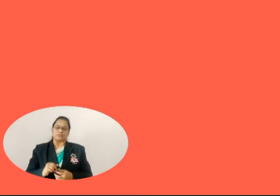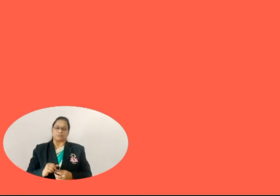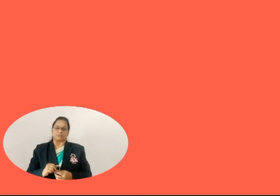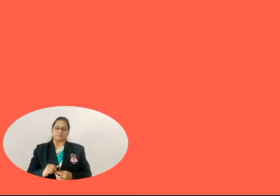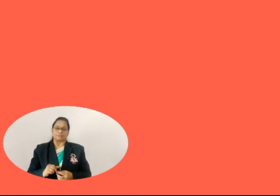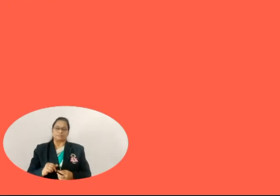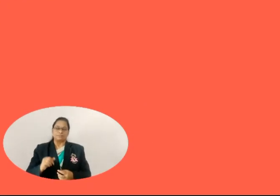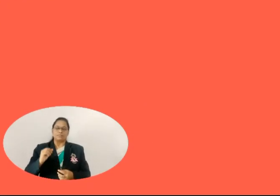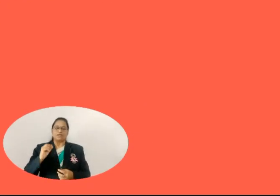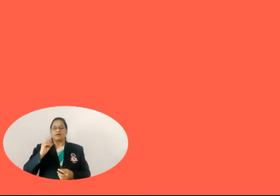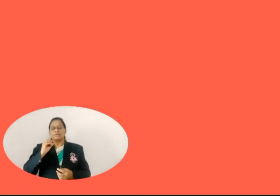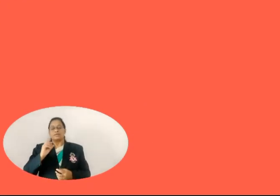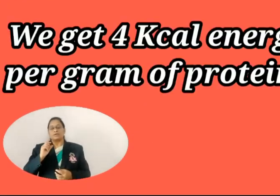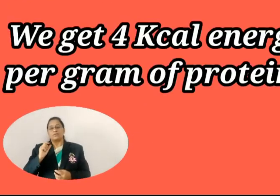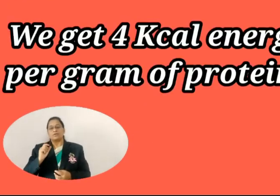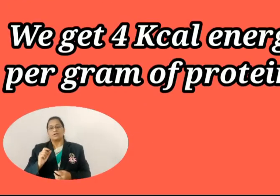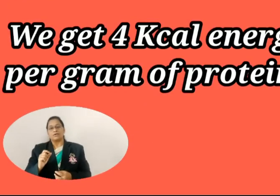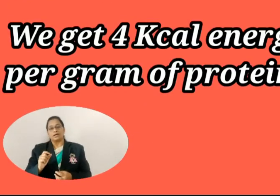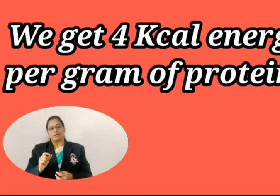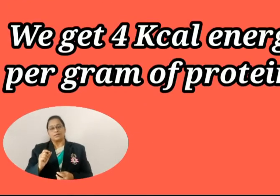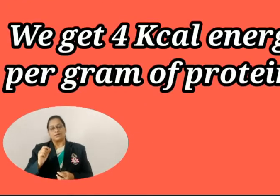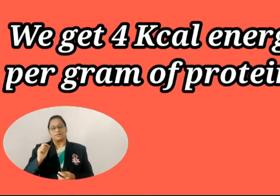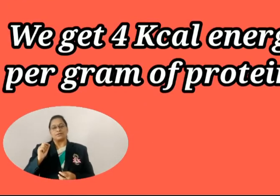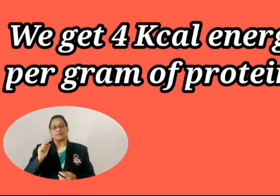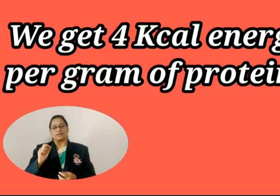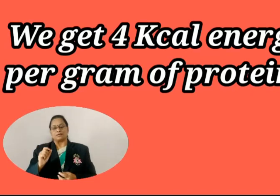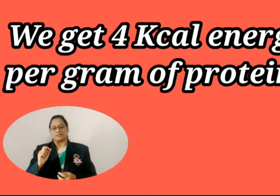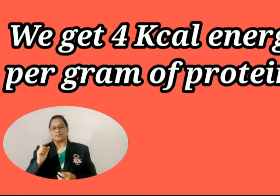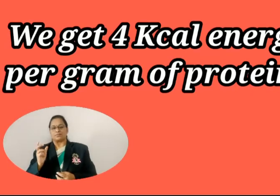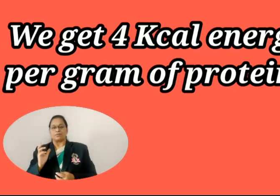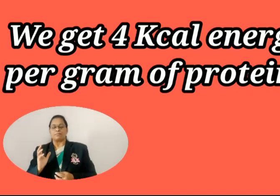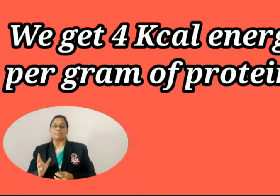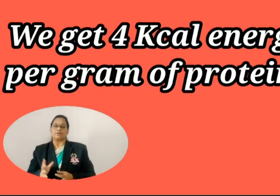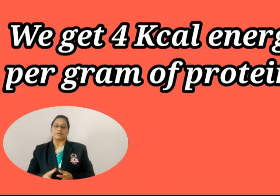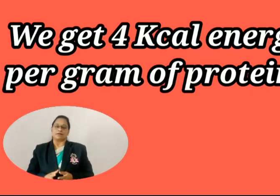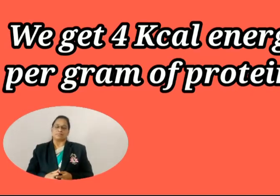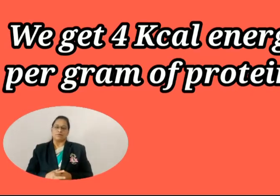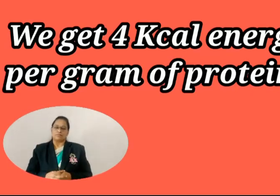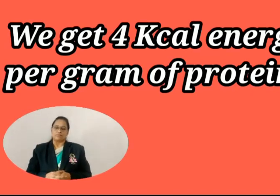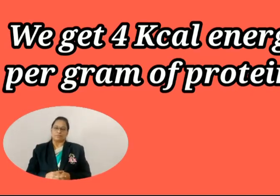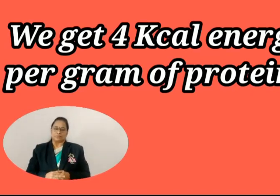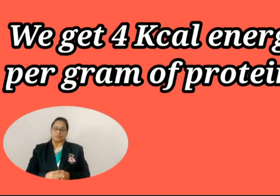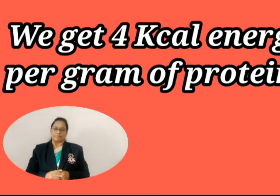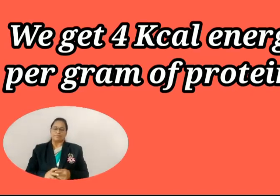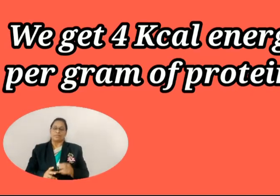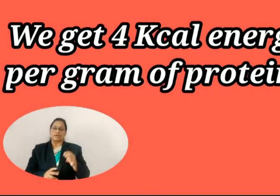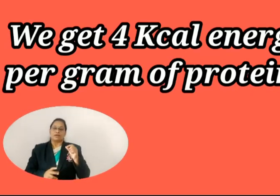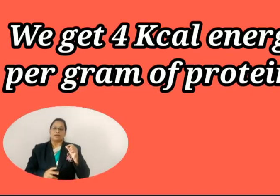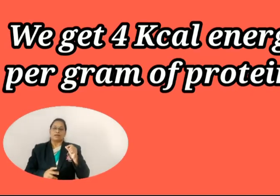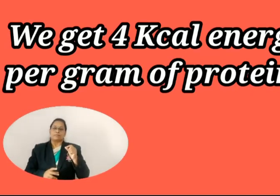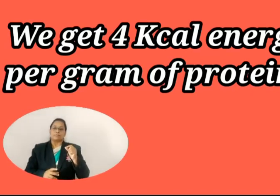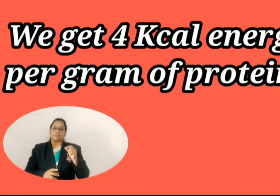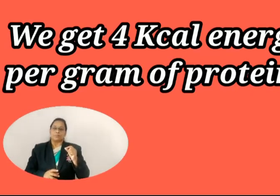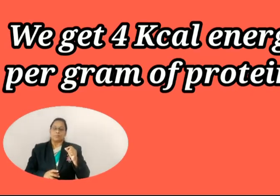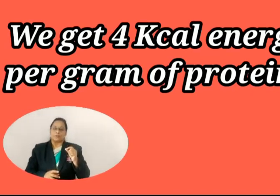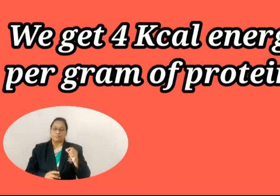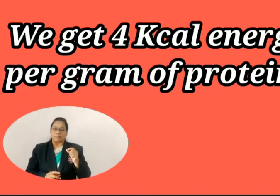growth. We get 4 kilocalorie of the energy from per gram of protein. When